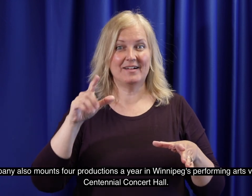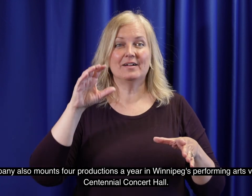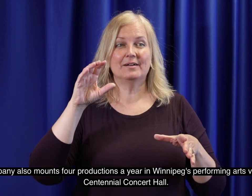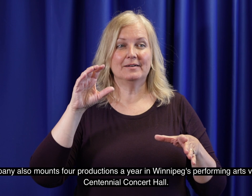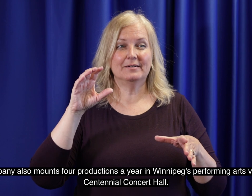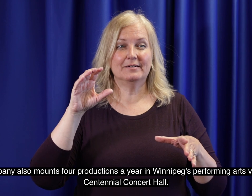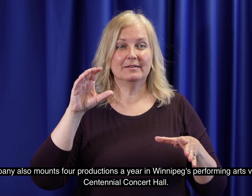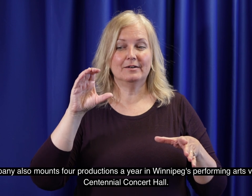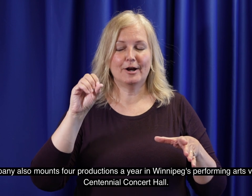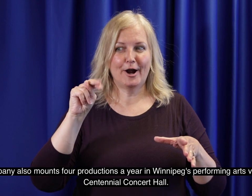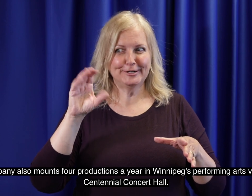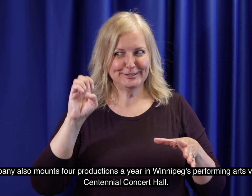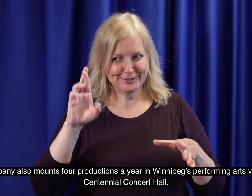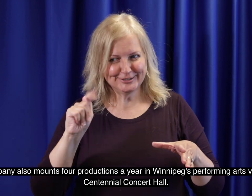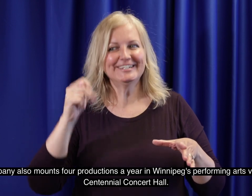That's at the Centennial Concert Hall.